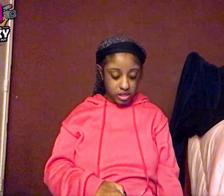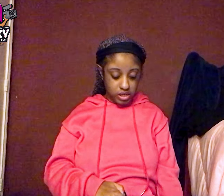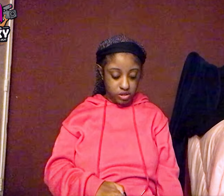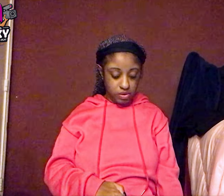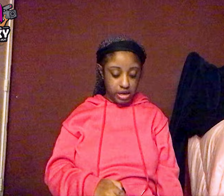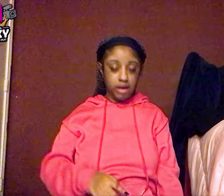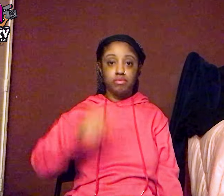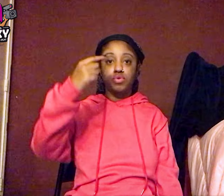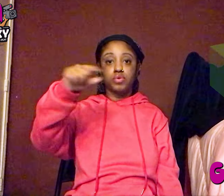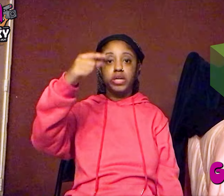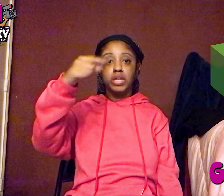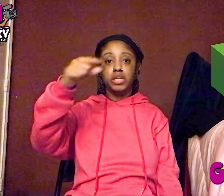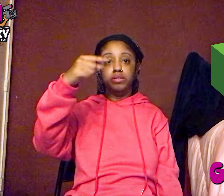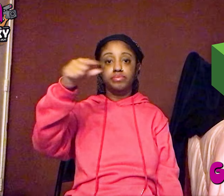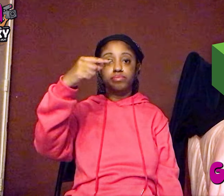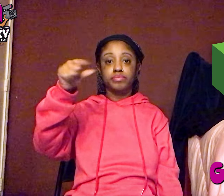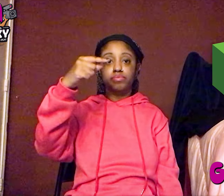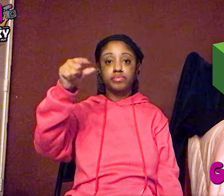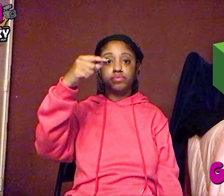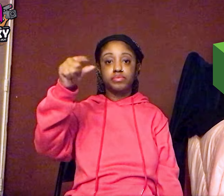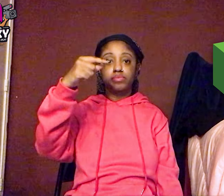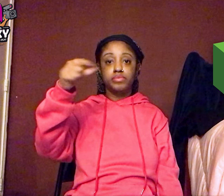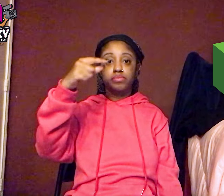Then you have green.